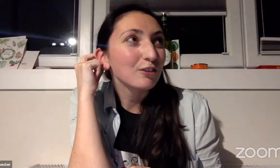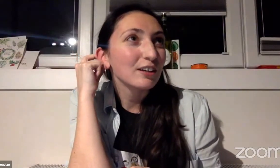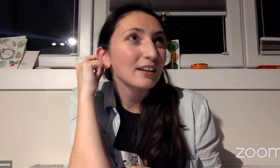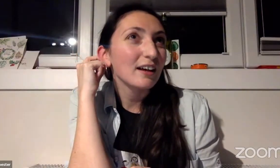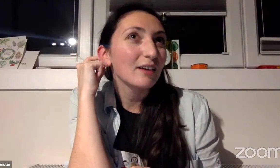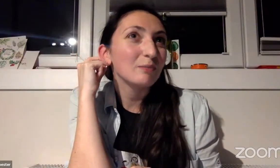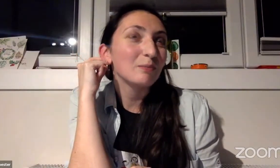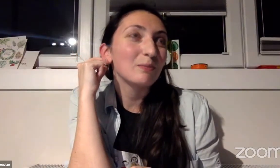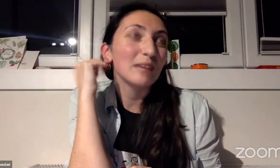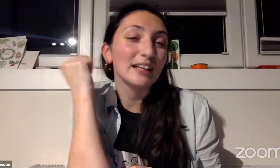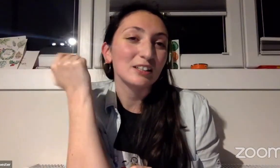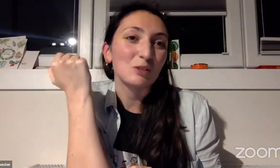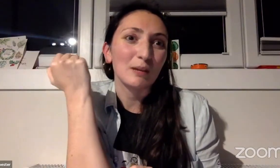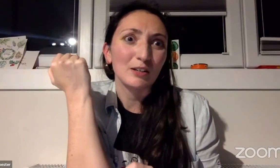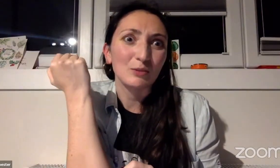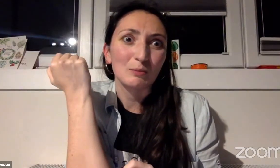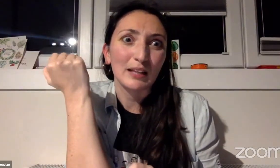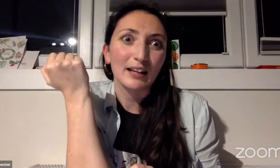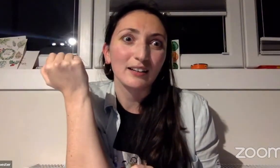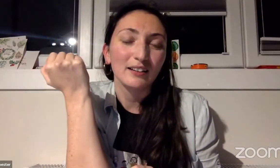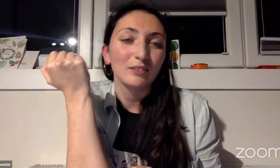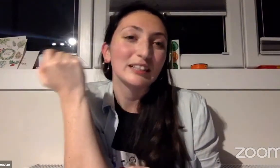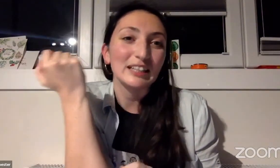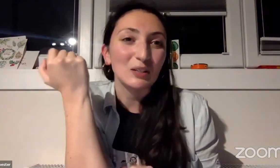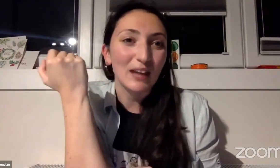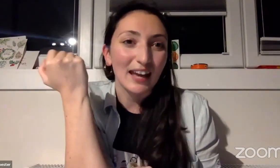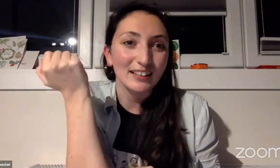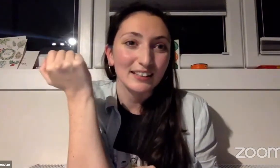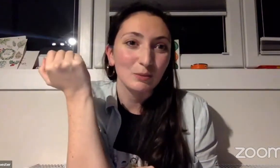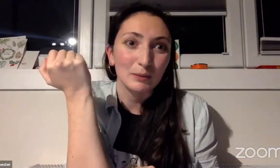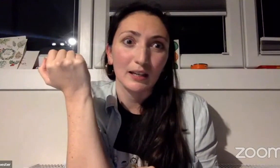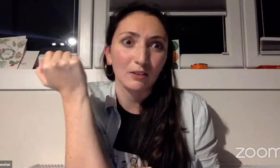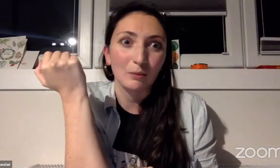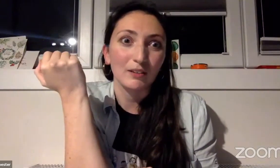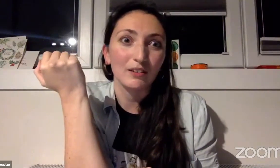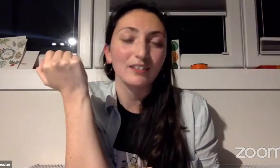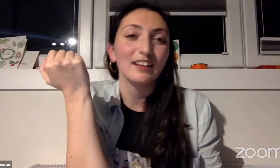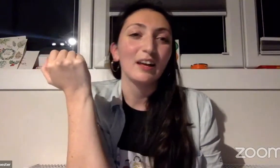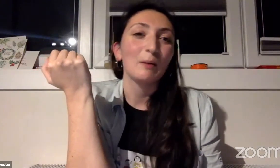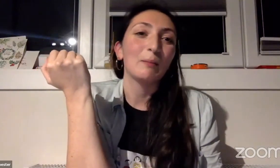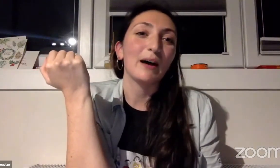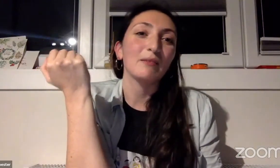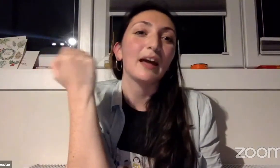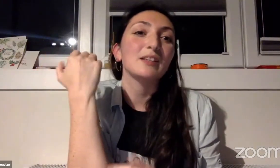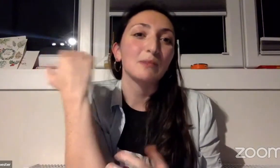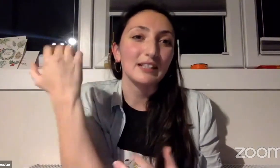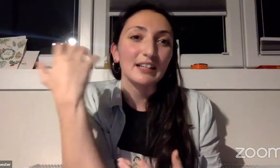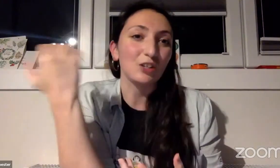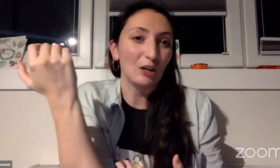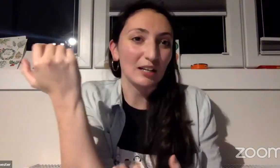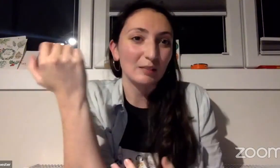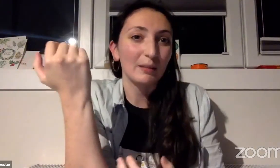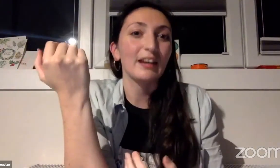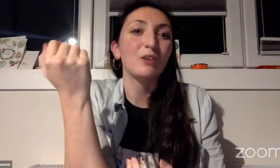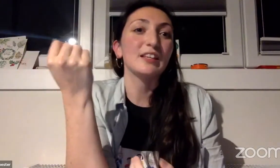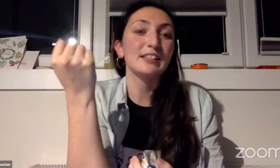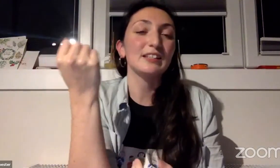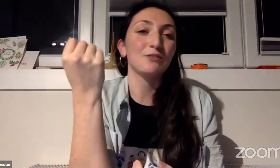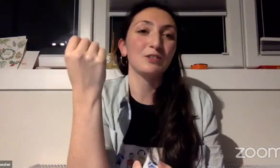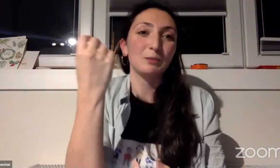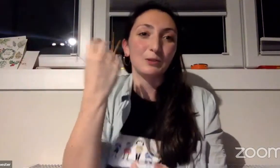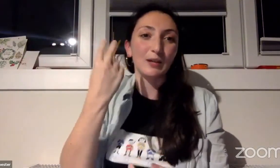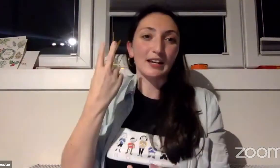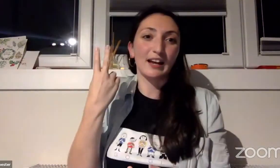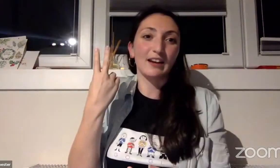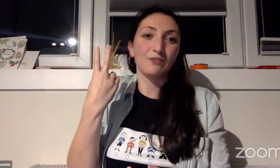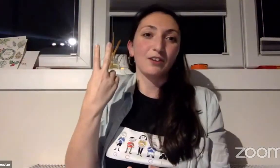of English speakers would be like, well, in the UK at least, would be like, oh my God. But as my teacher explained, no, there's a